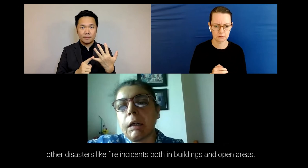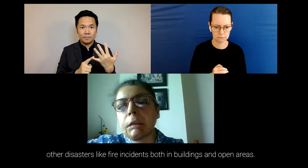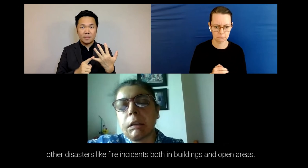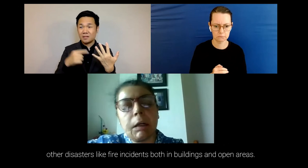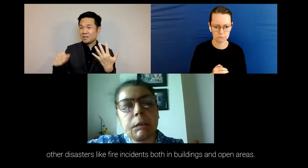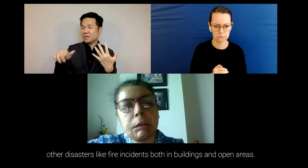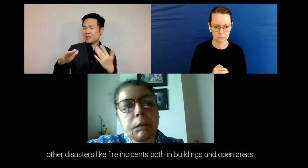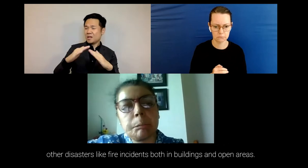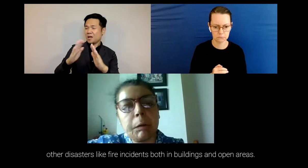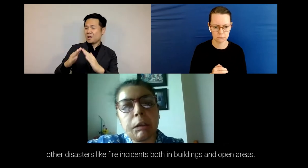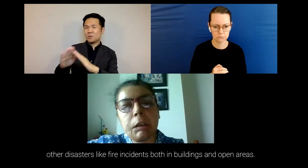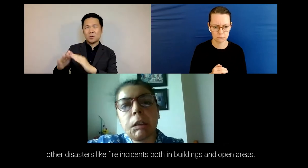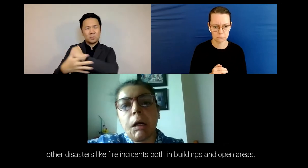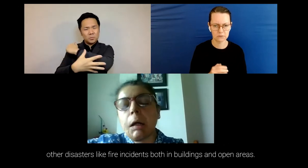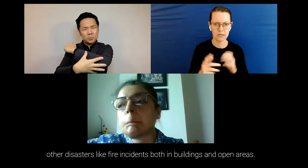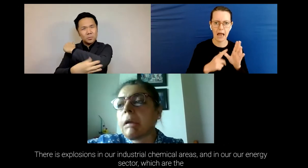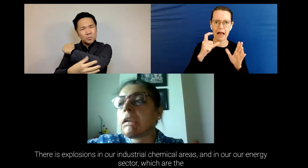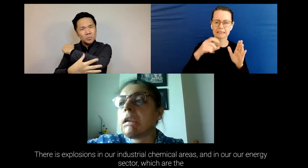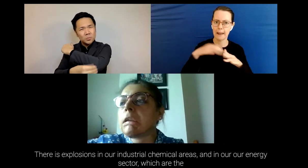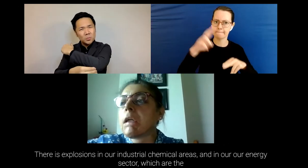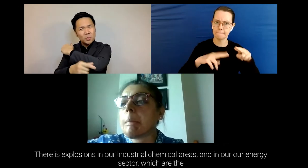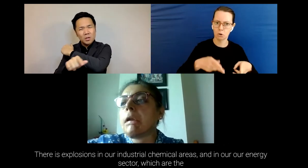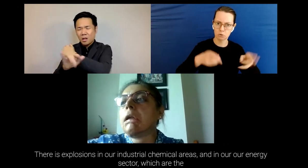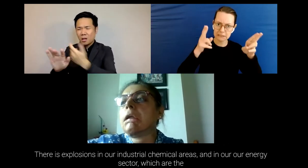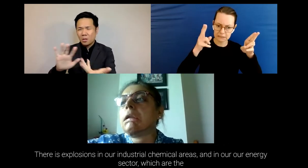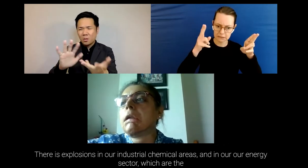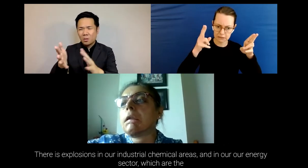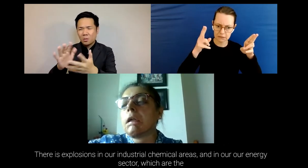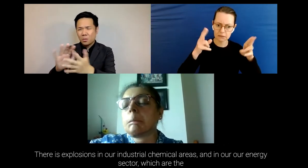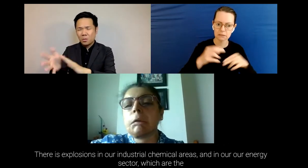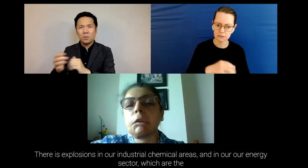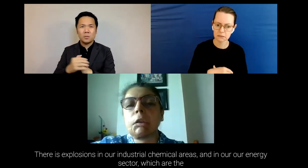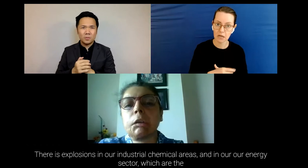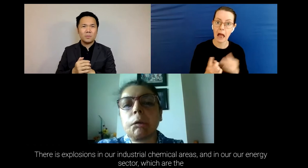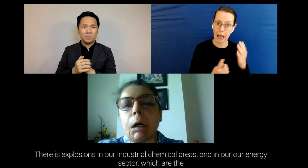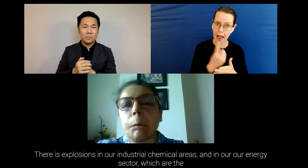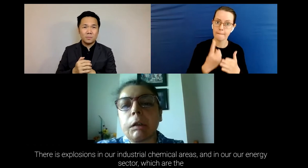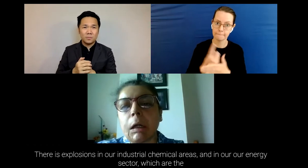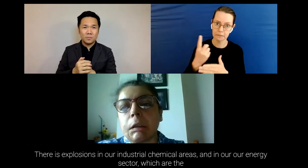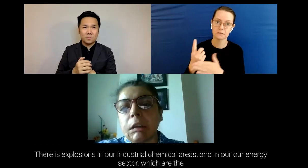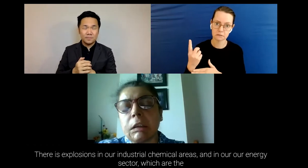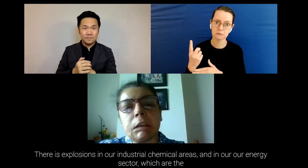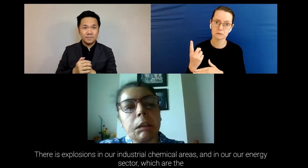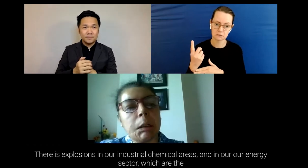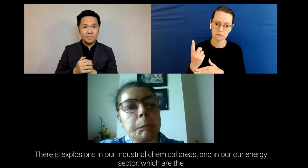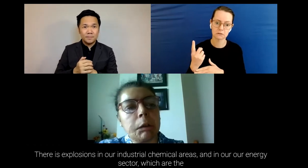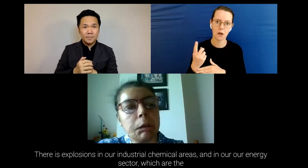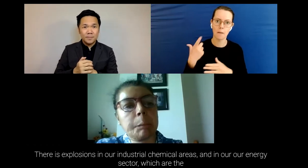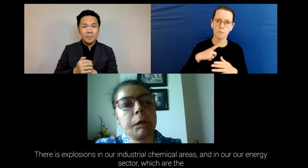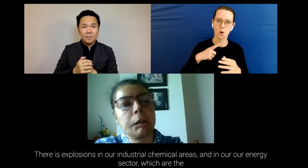or accidents in buildings. Especially it is happening as explosion to our